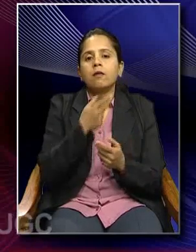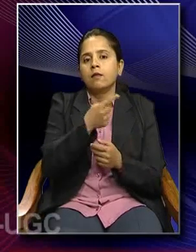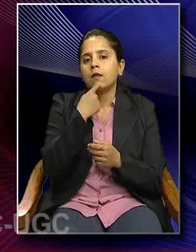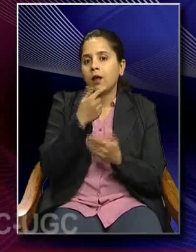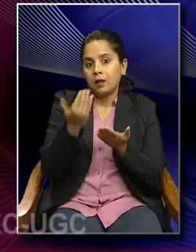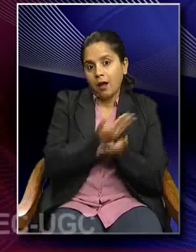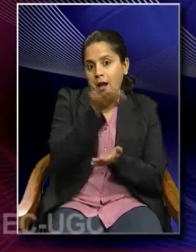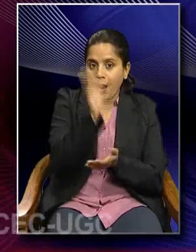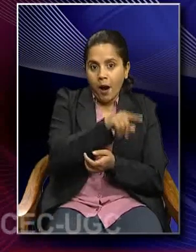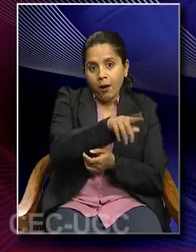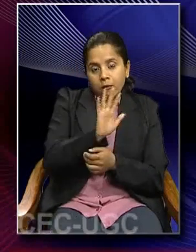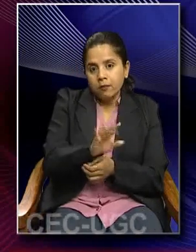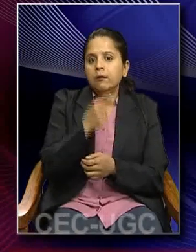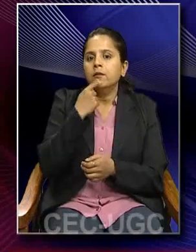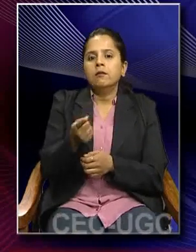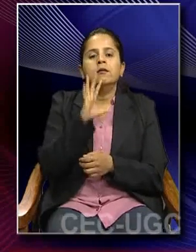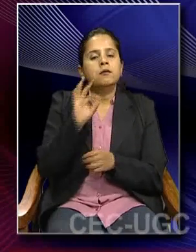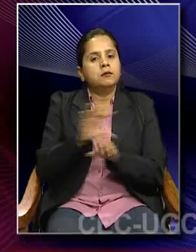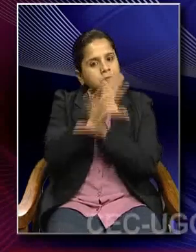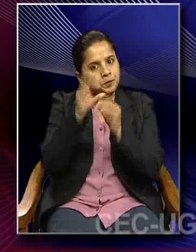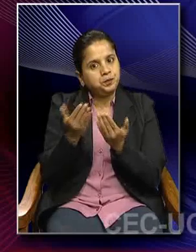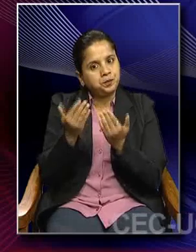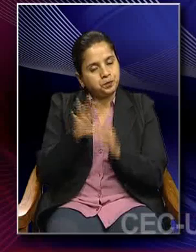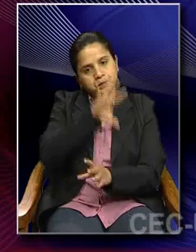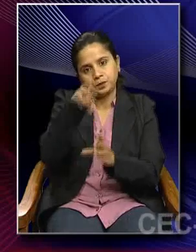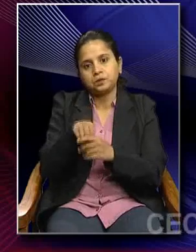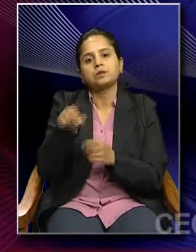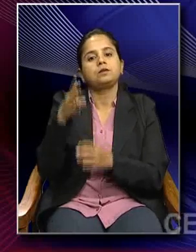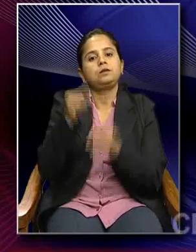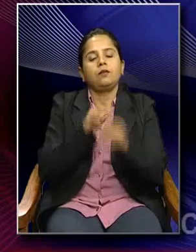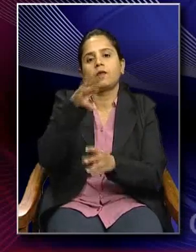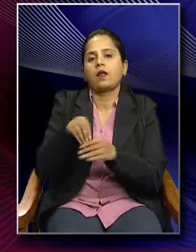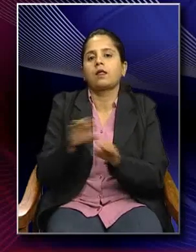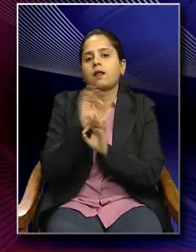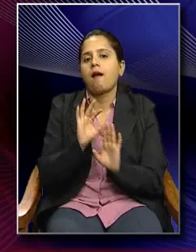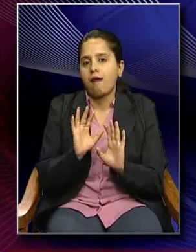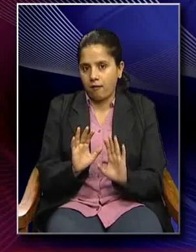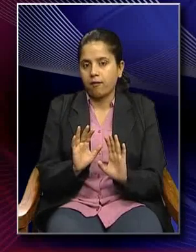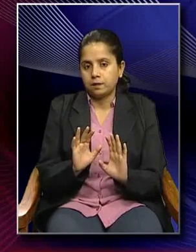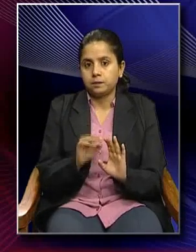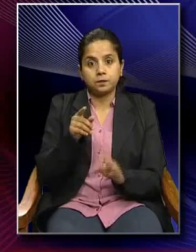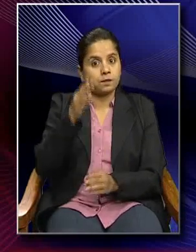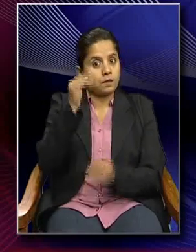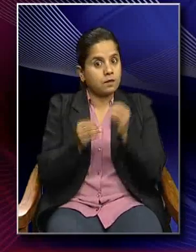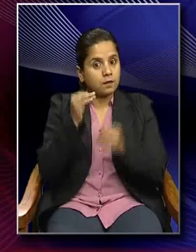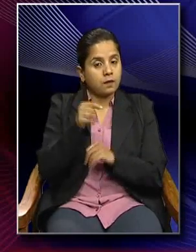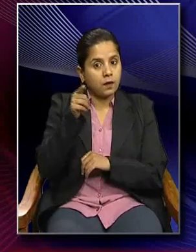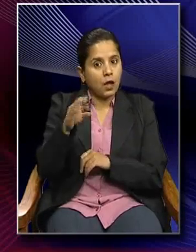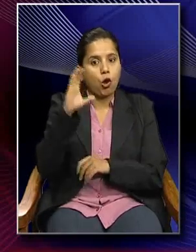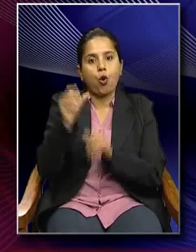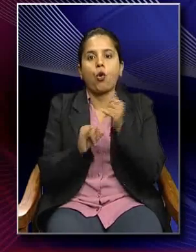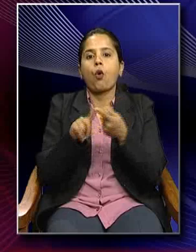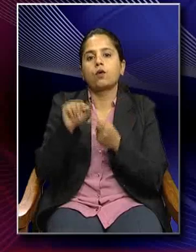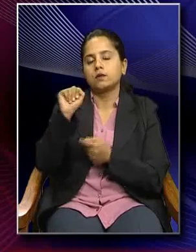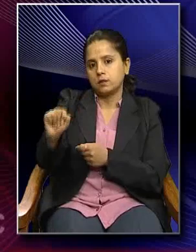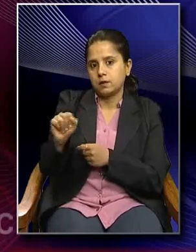into existence because it was already present in the milk. So milk is the cause of